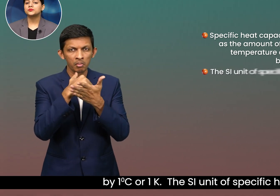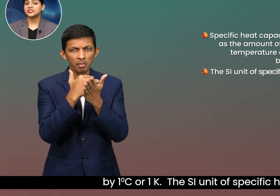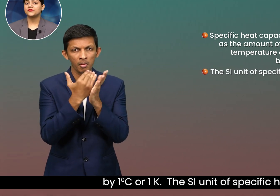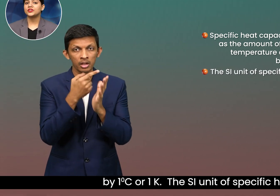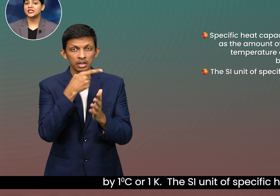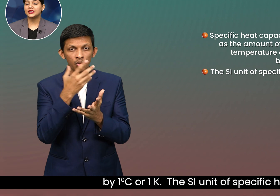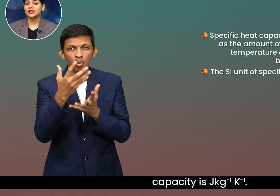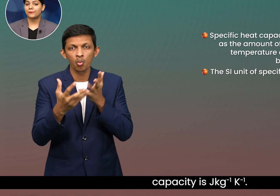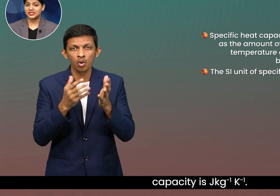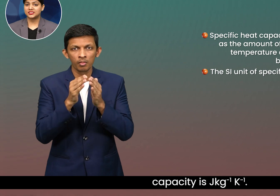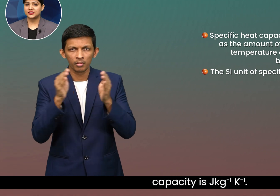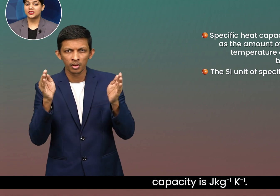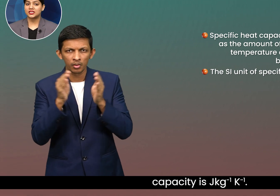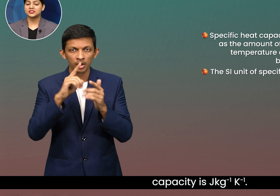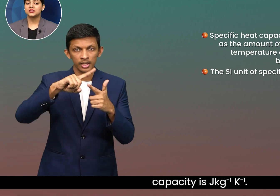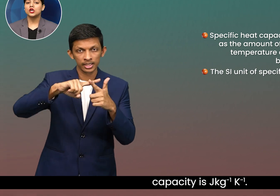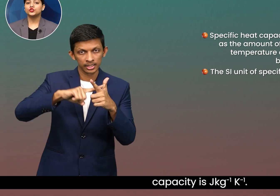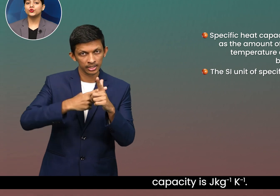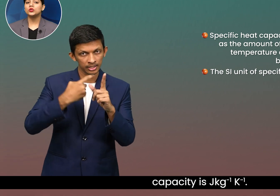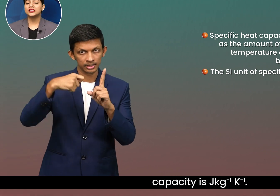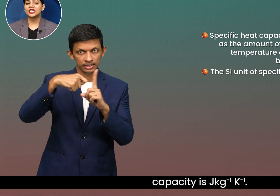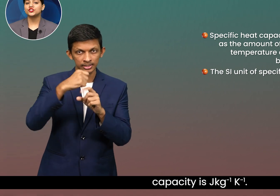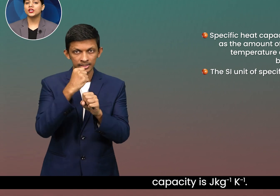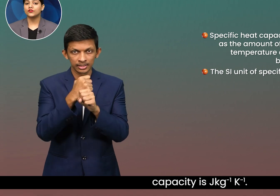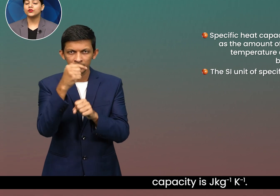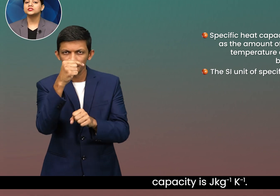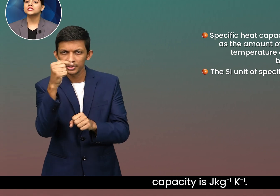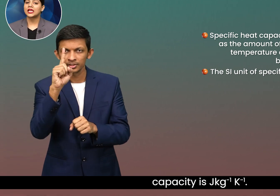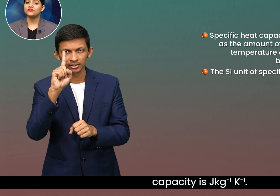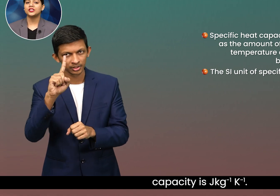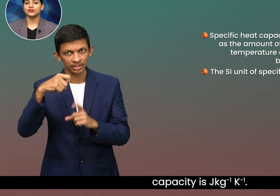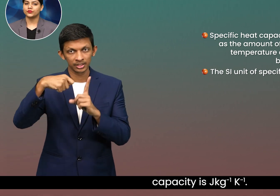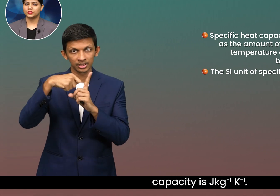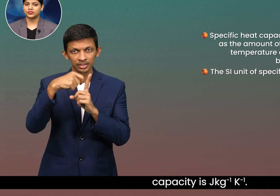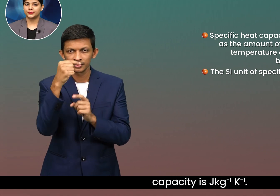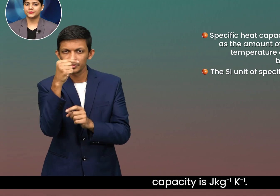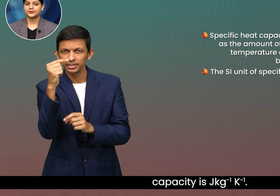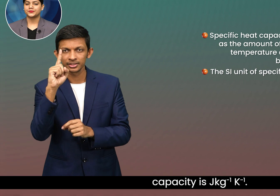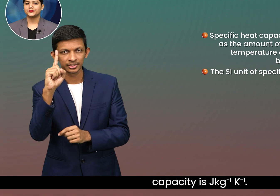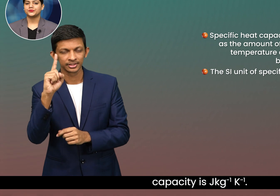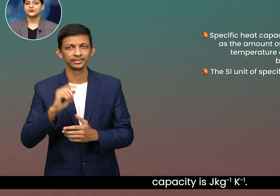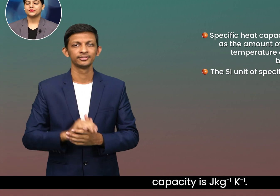of specific heat capacity is Joule kg inverse Kelvin inverse.